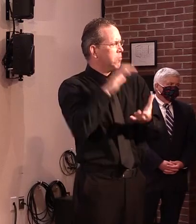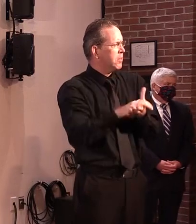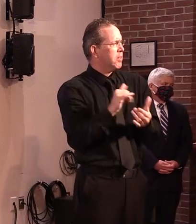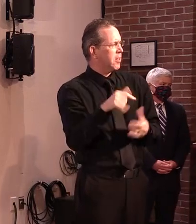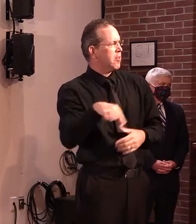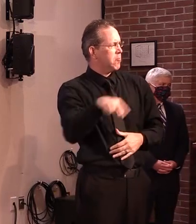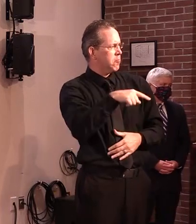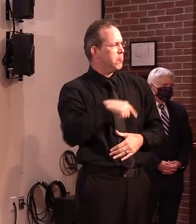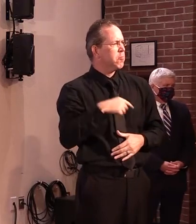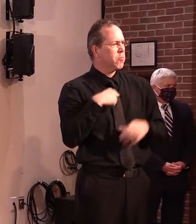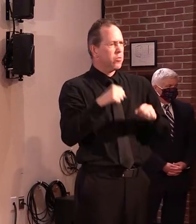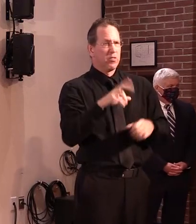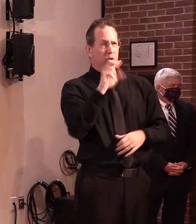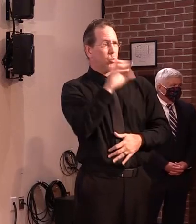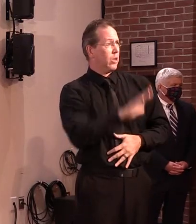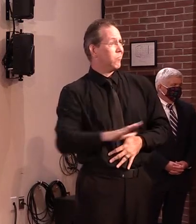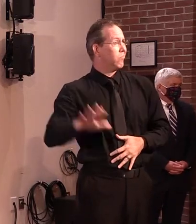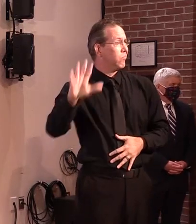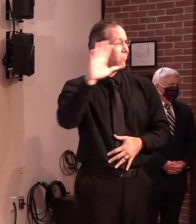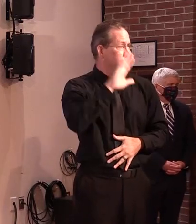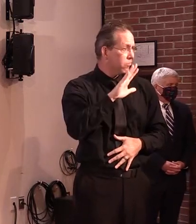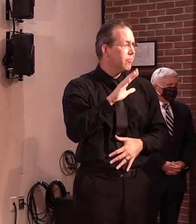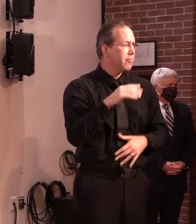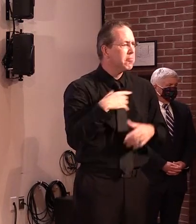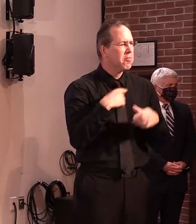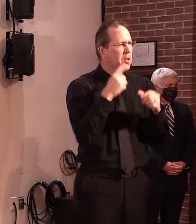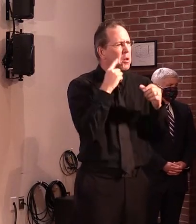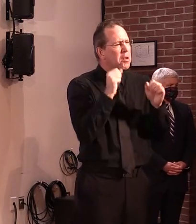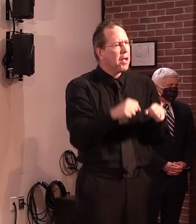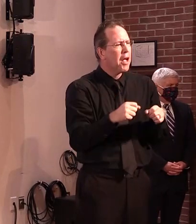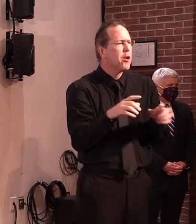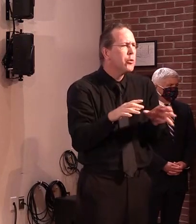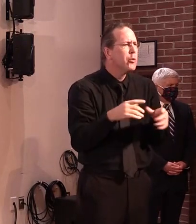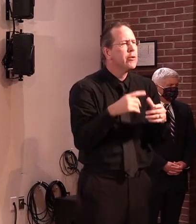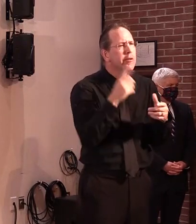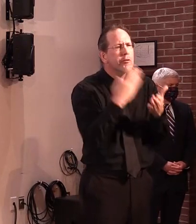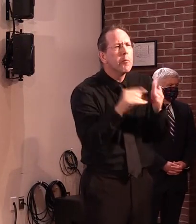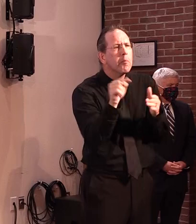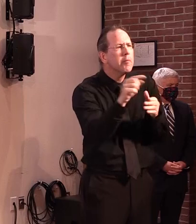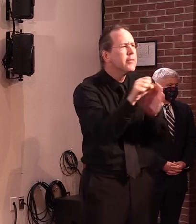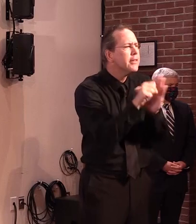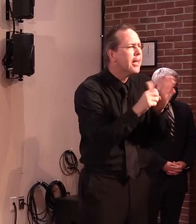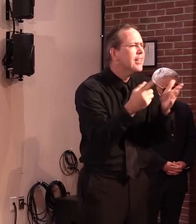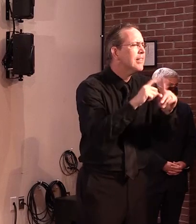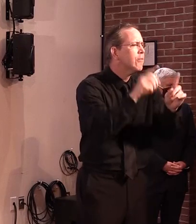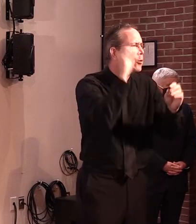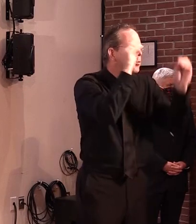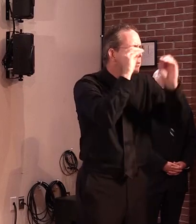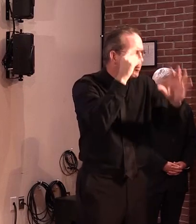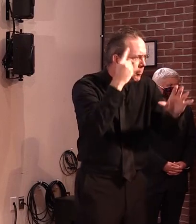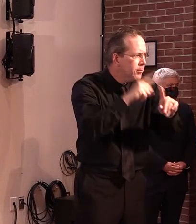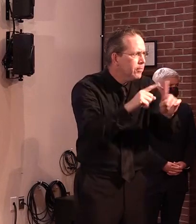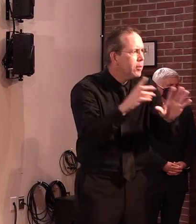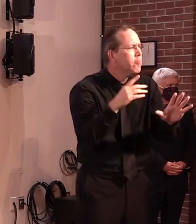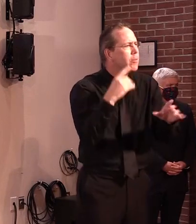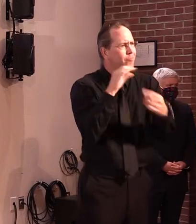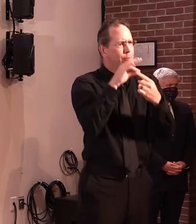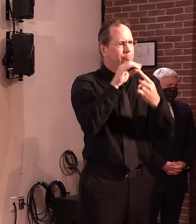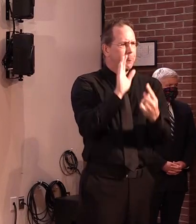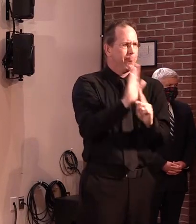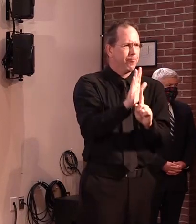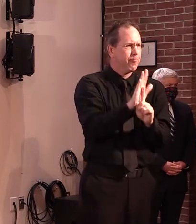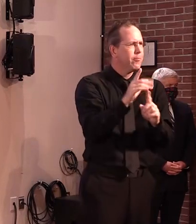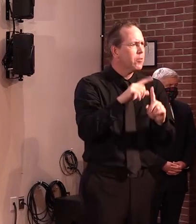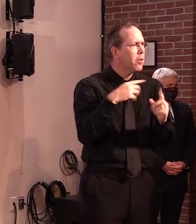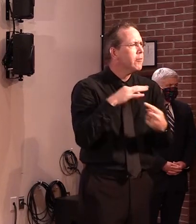it's different, as you well know better than anyone, that Vermont is different than other regions and sections of the country, but